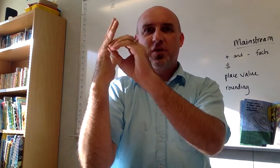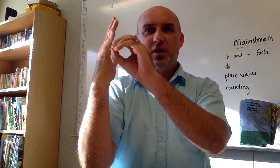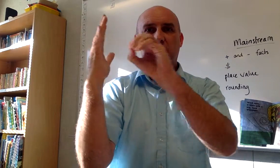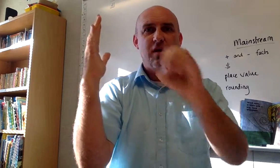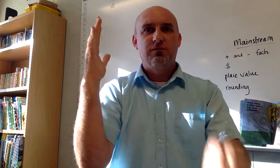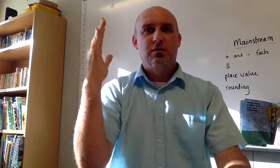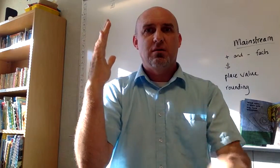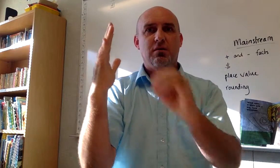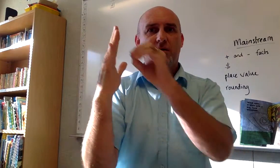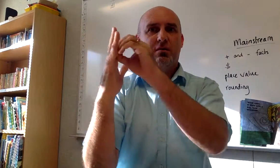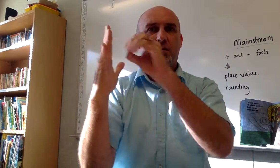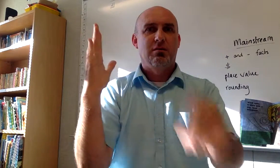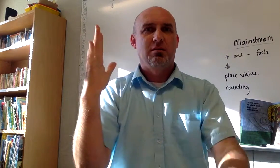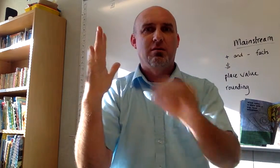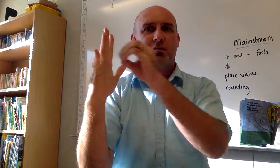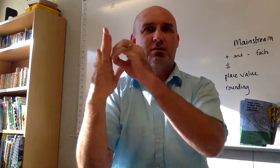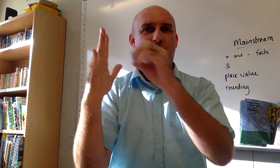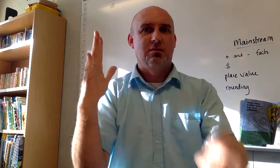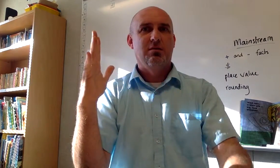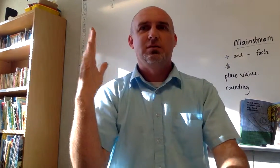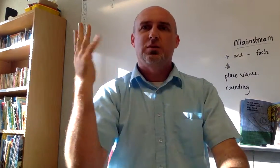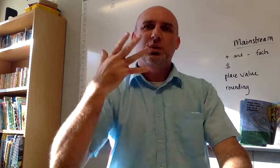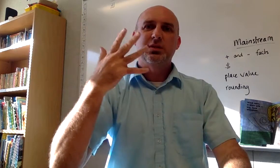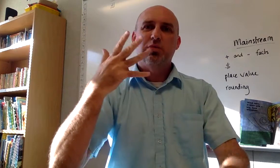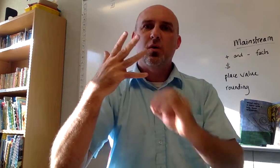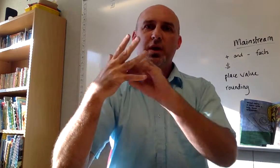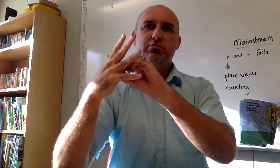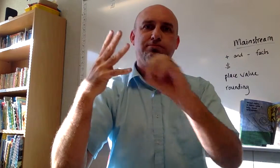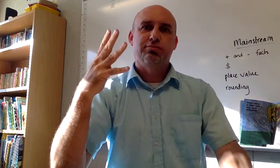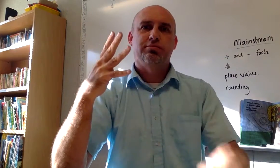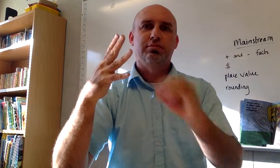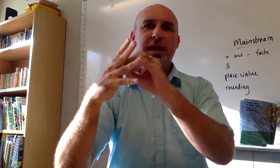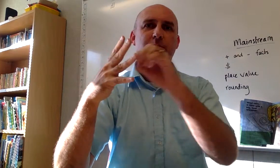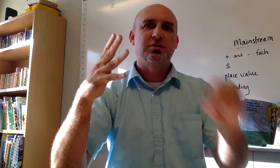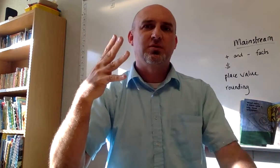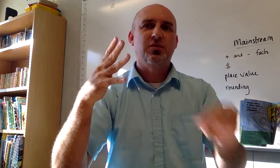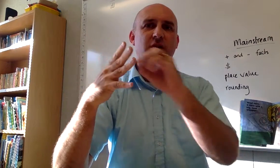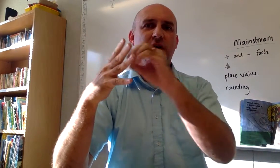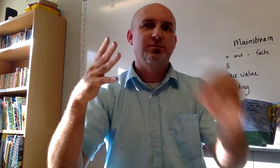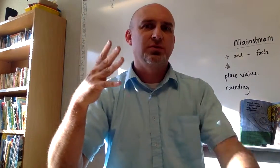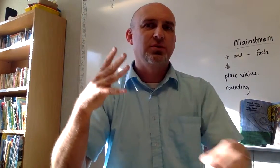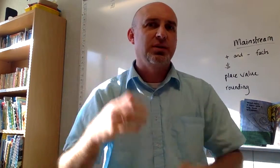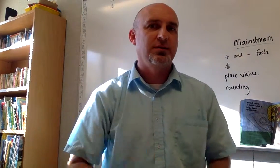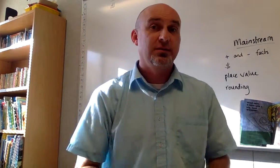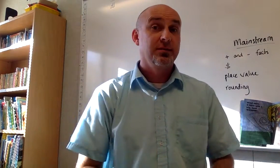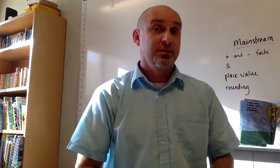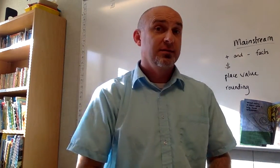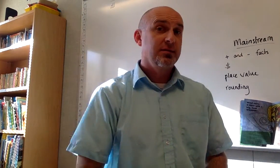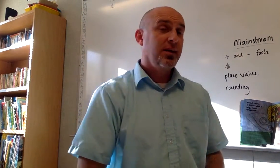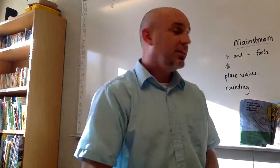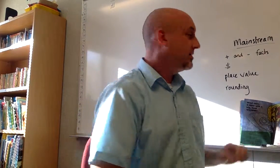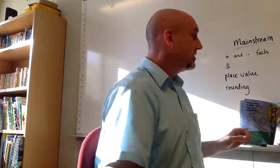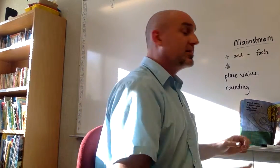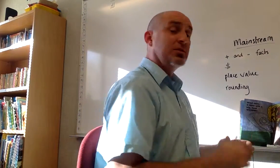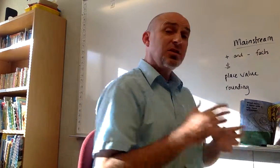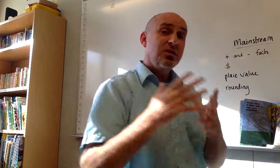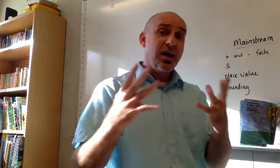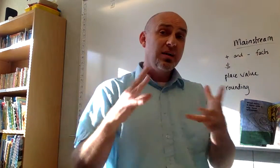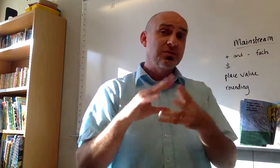falling off. The wind's blowing, the apples are falling off the tree. Okay? There's a lot of